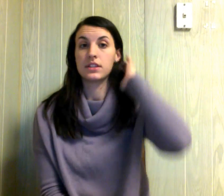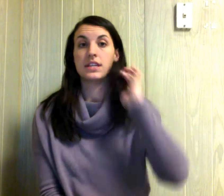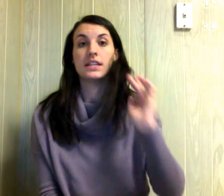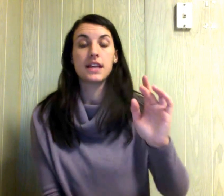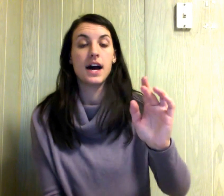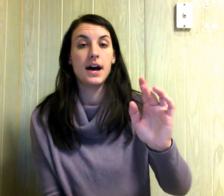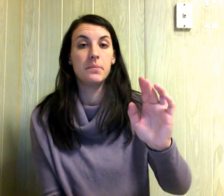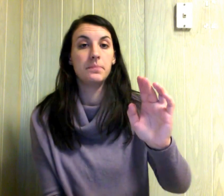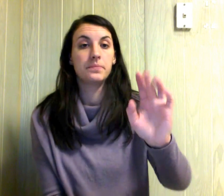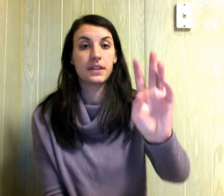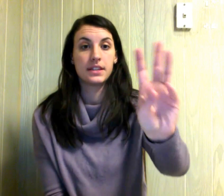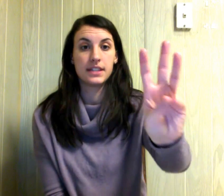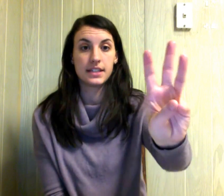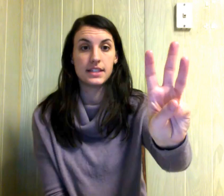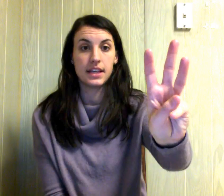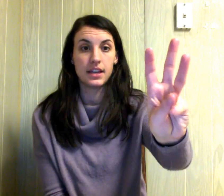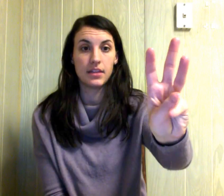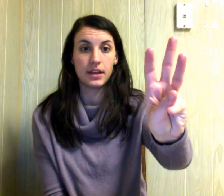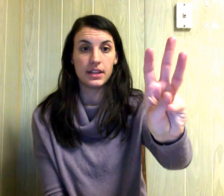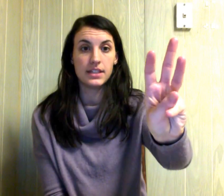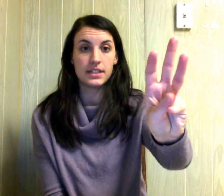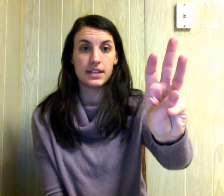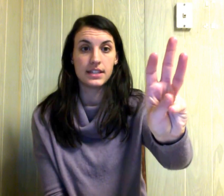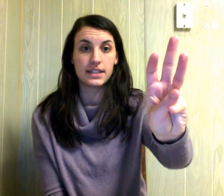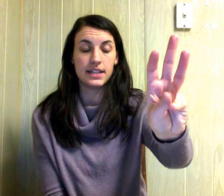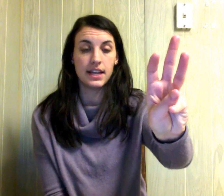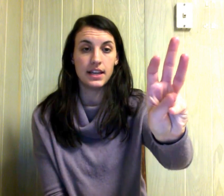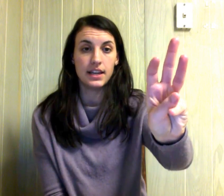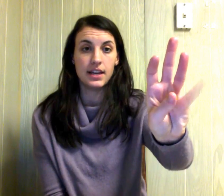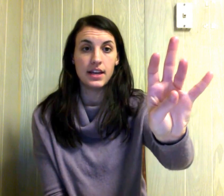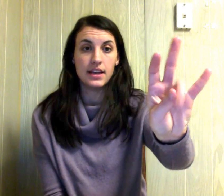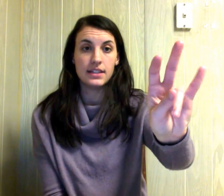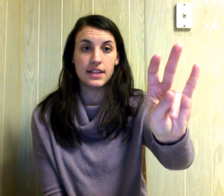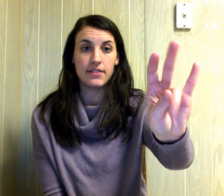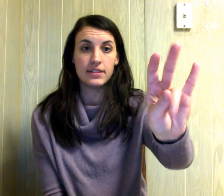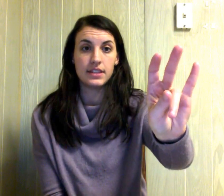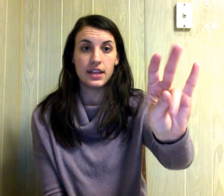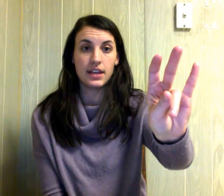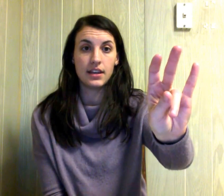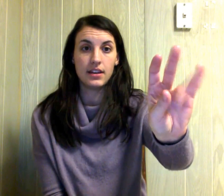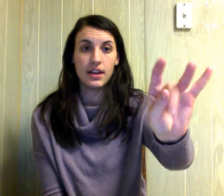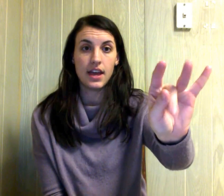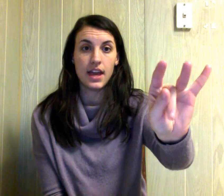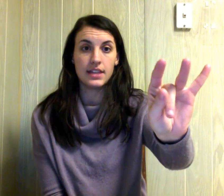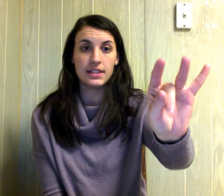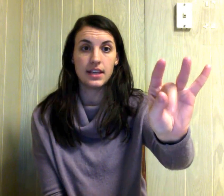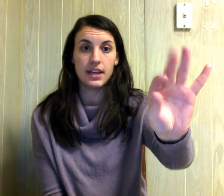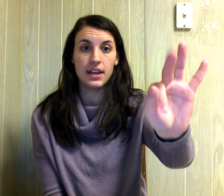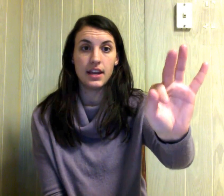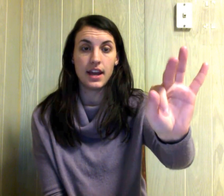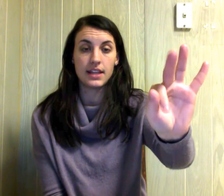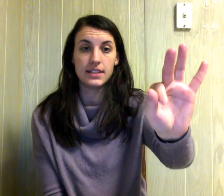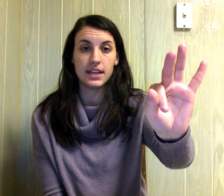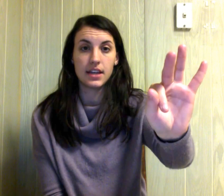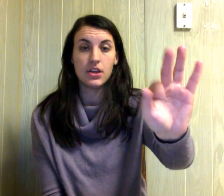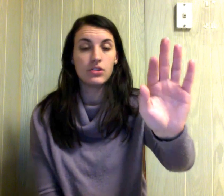teens. 16 could either be like this. 16, 17, 18, 19. So it's